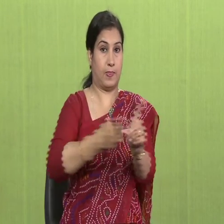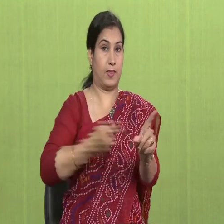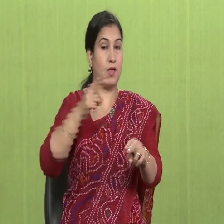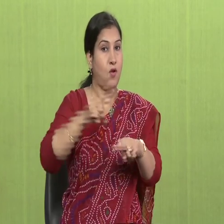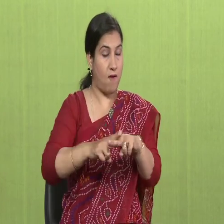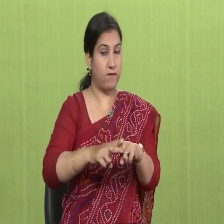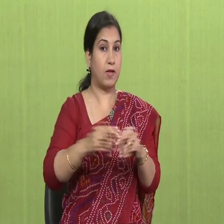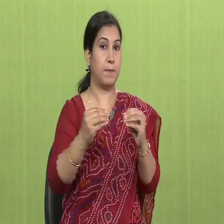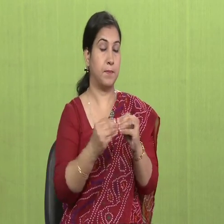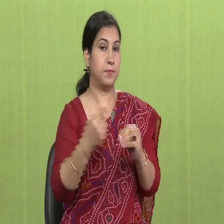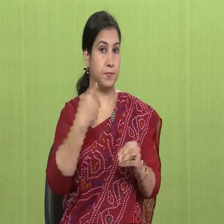According to them,